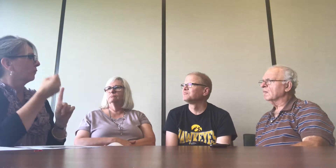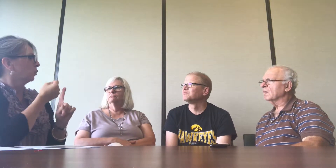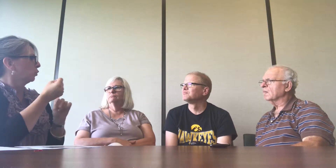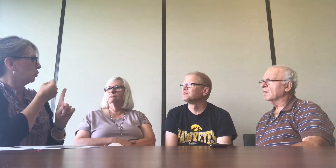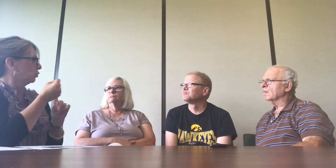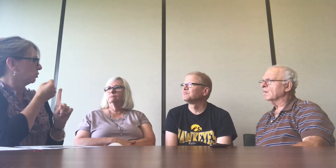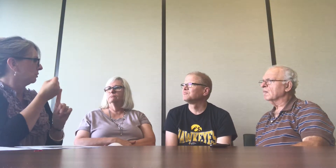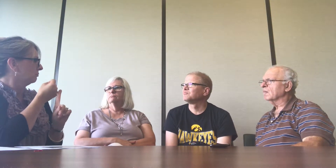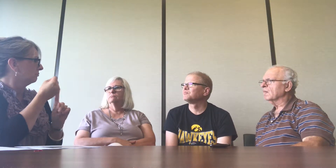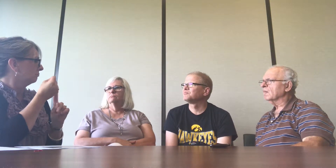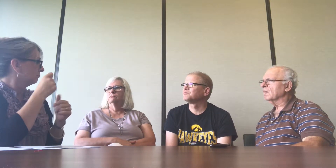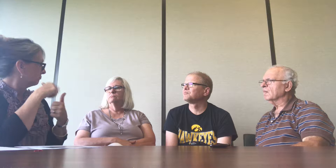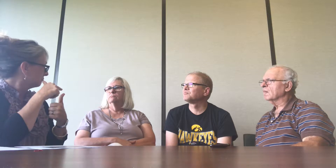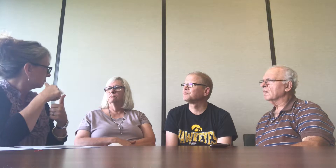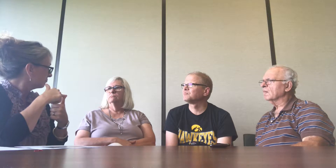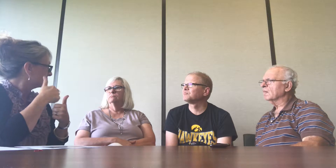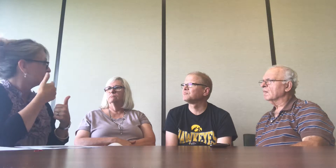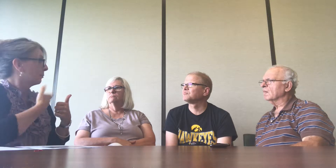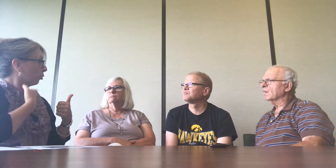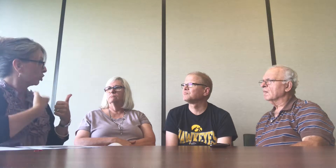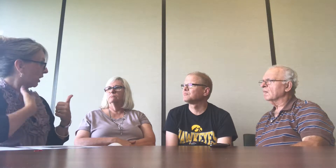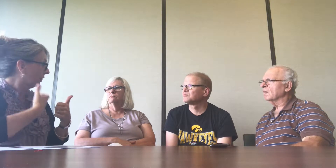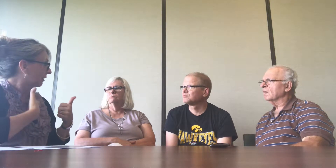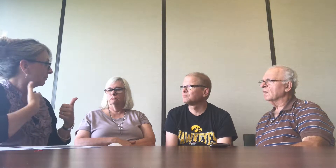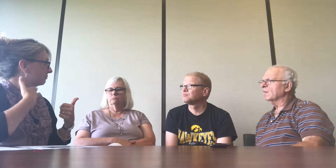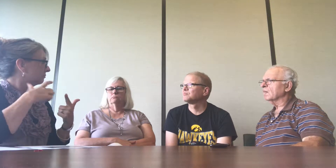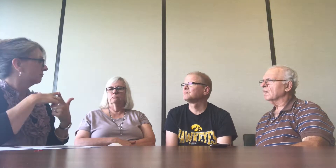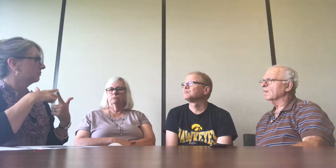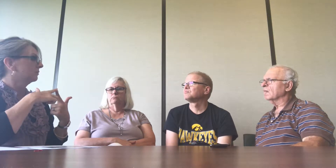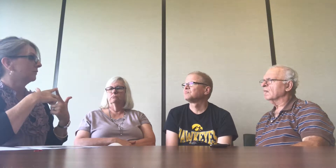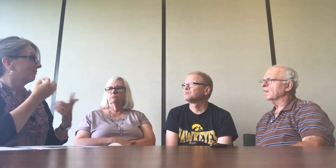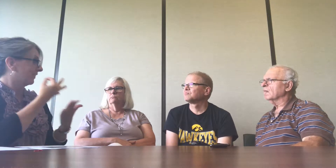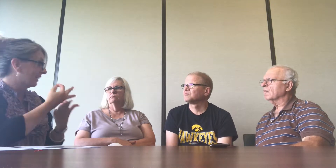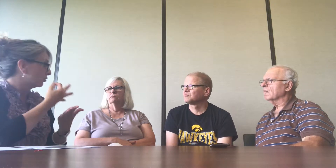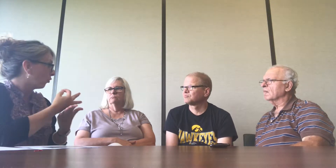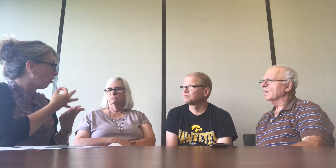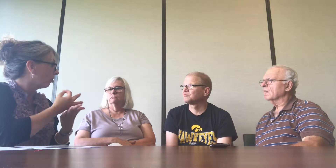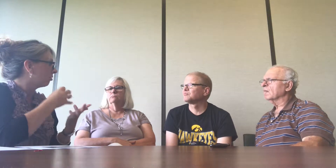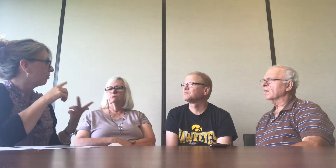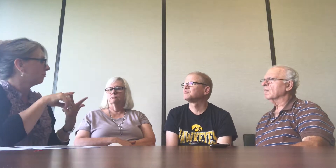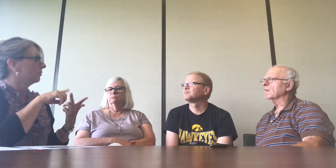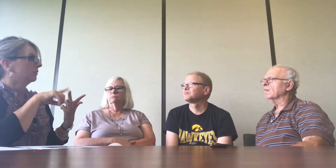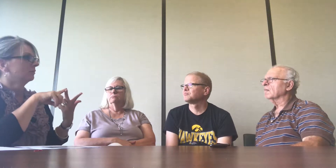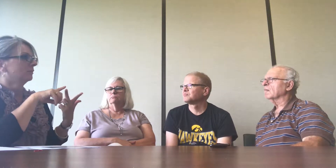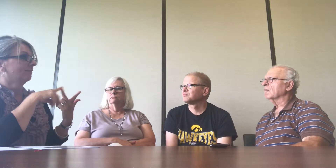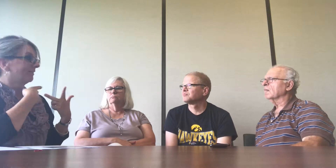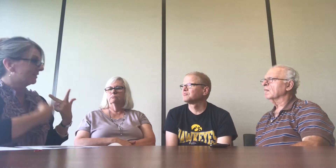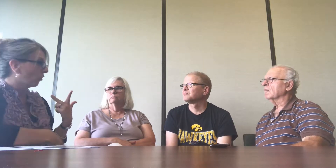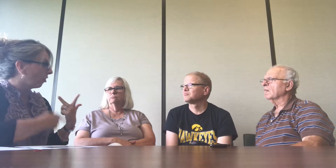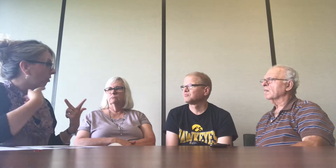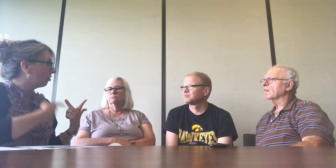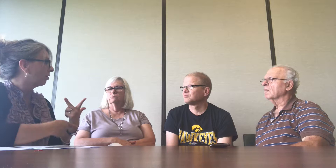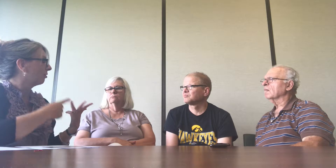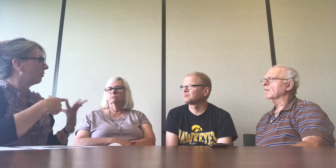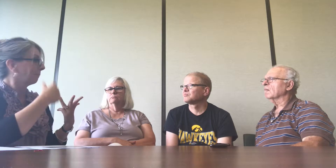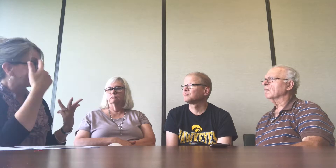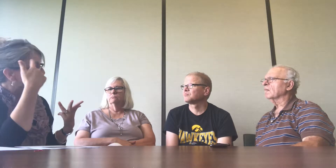types of abuse. A person can be abused emotionally, they can be abused financially, they can